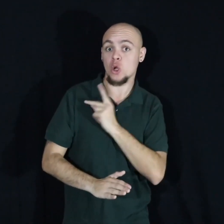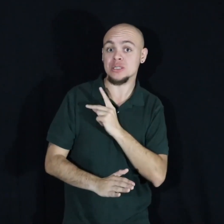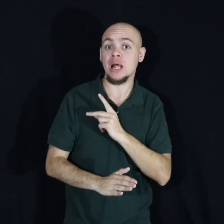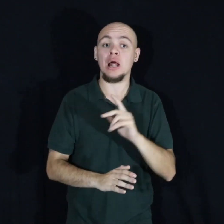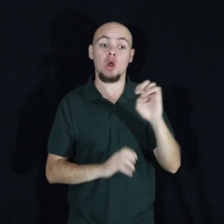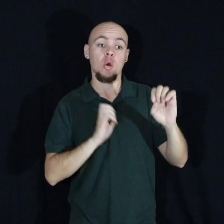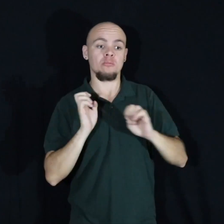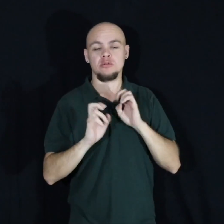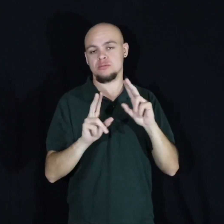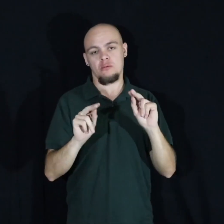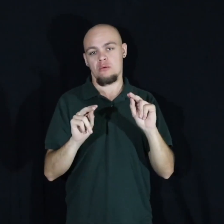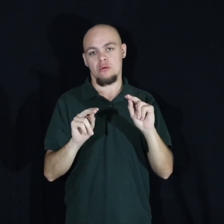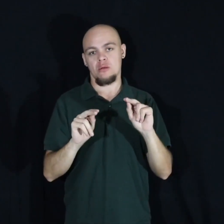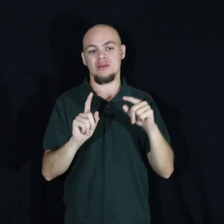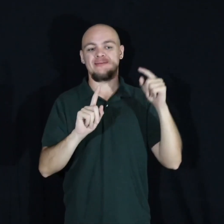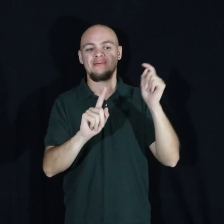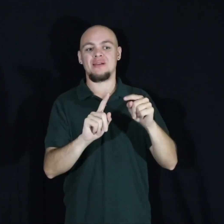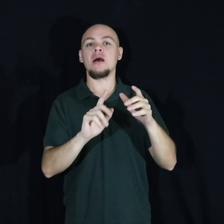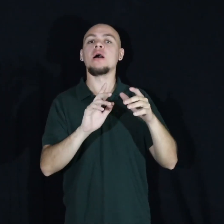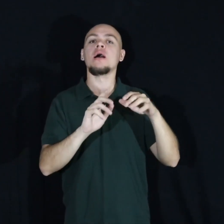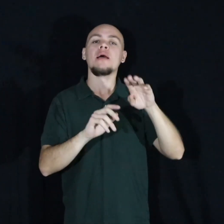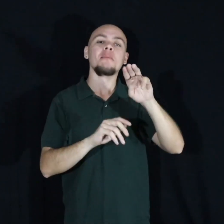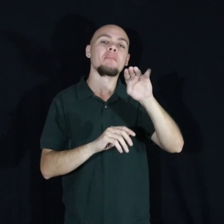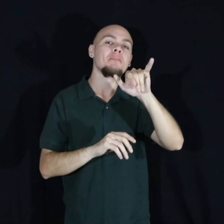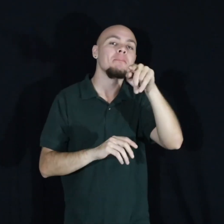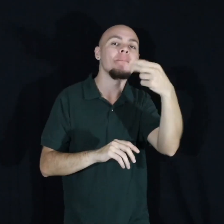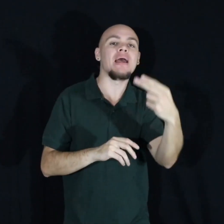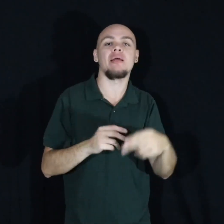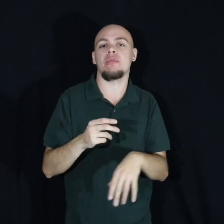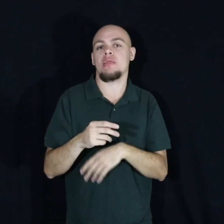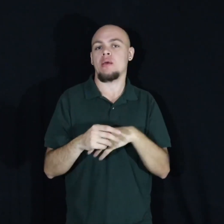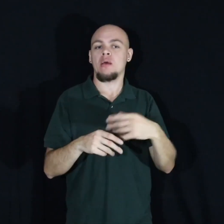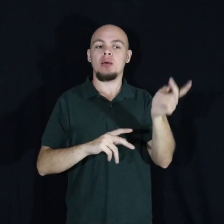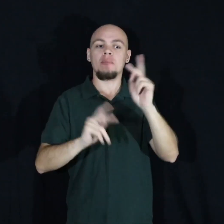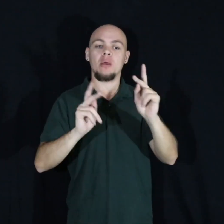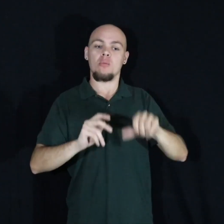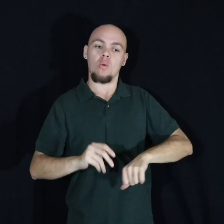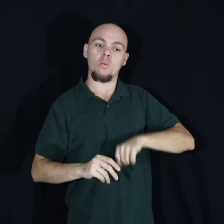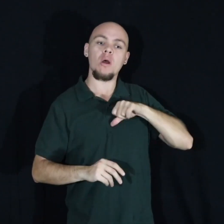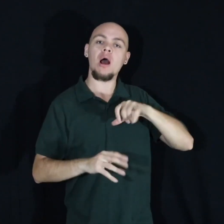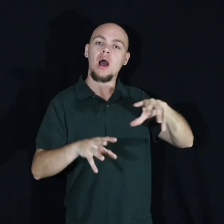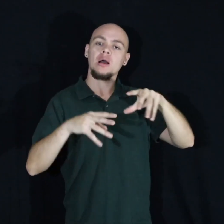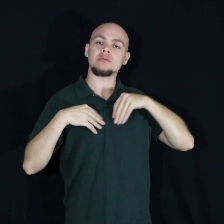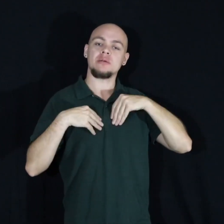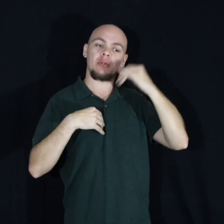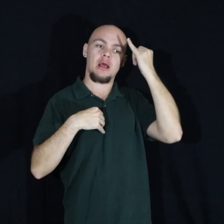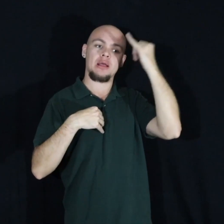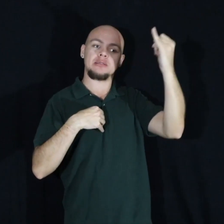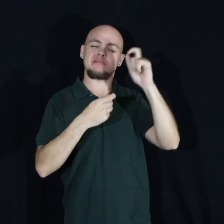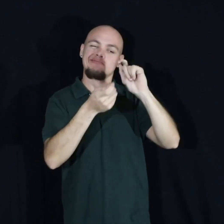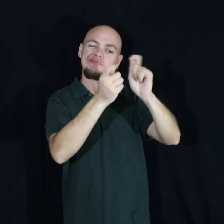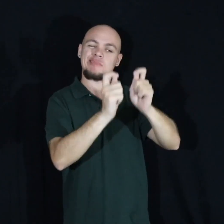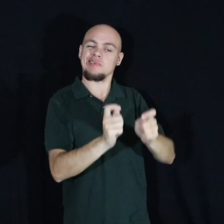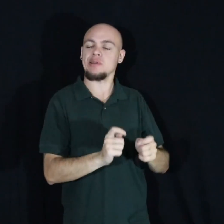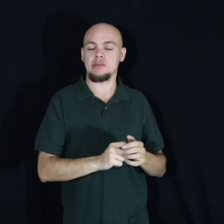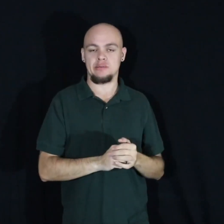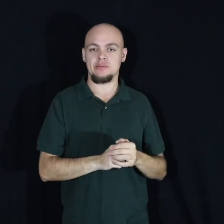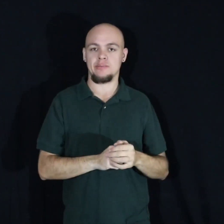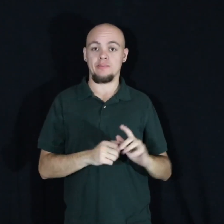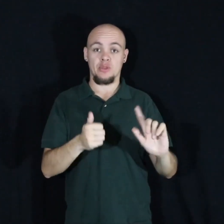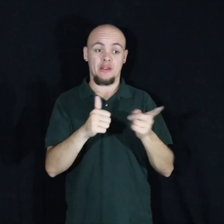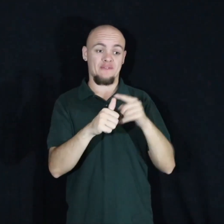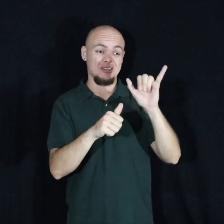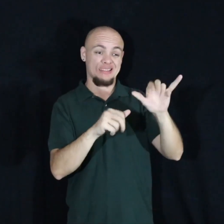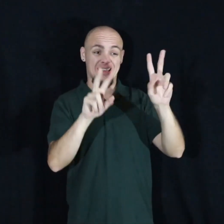emotions. Rather, their myths prod people to reconsider accepted ideas about themselves." When I first heard